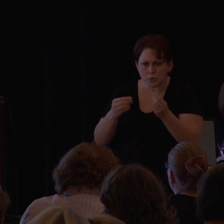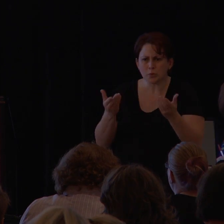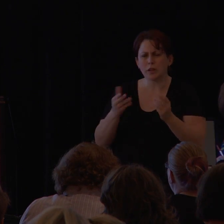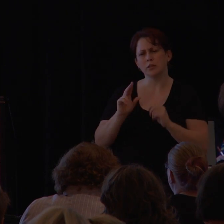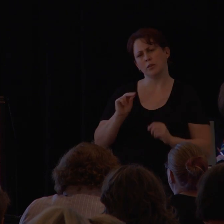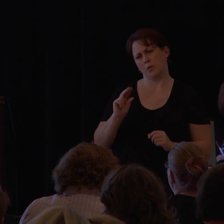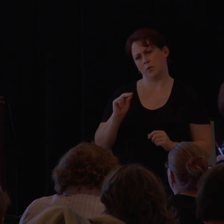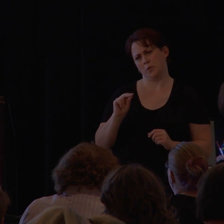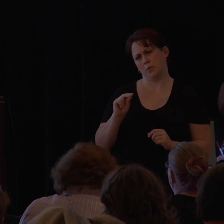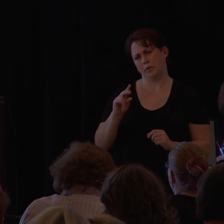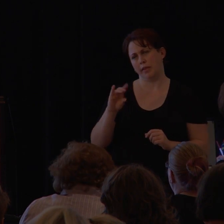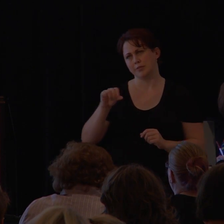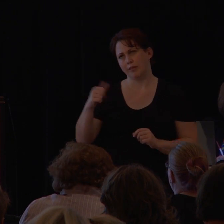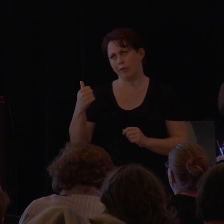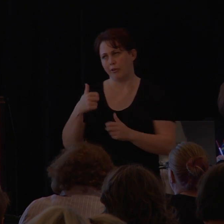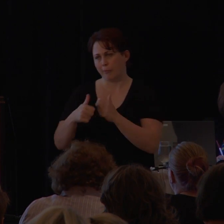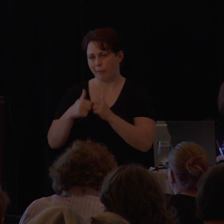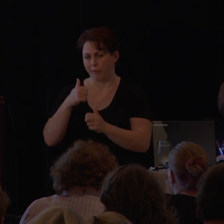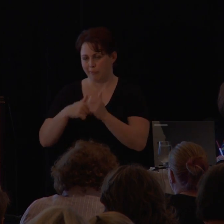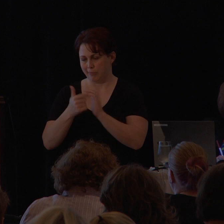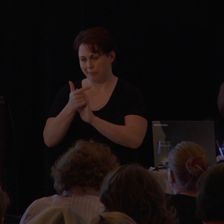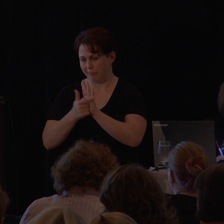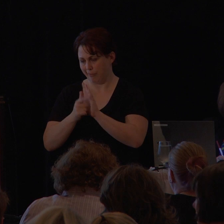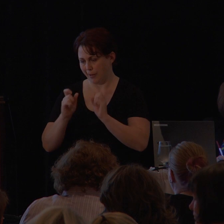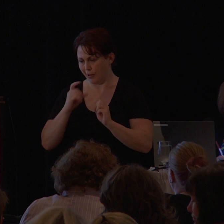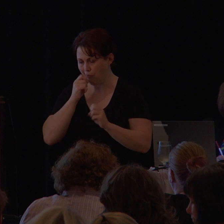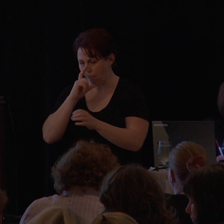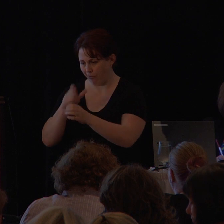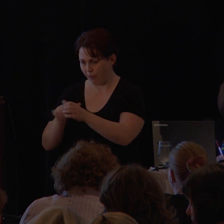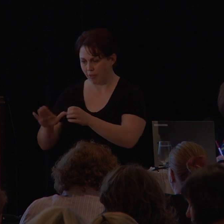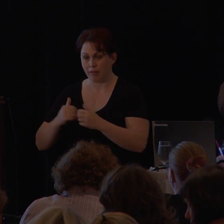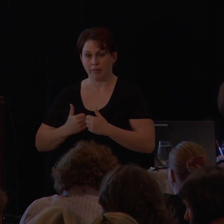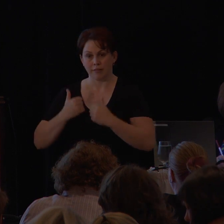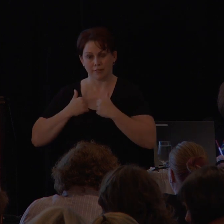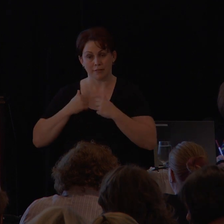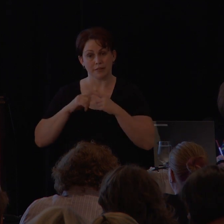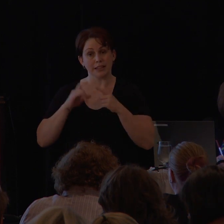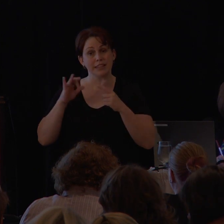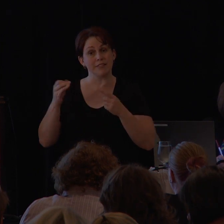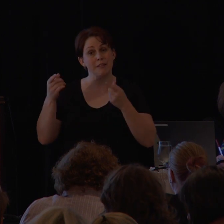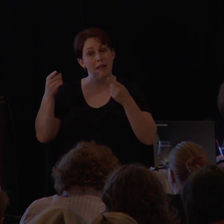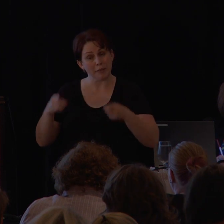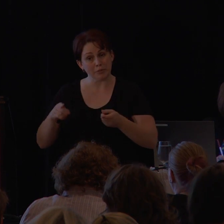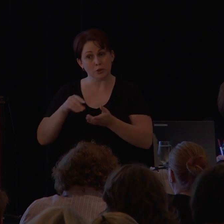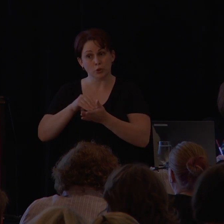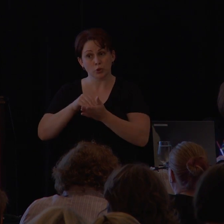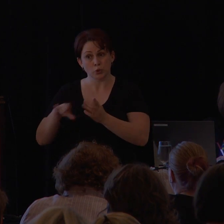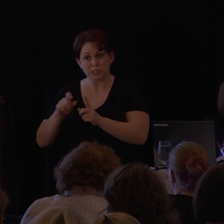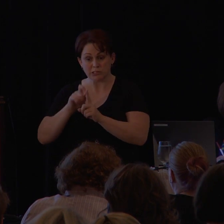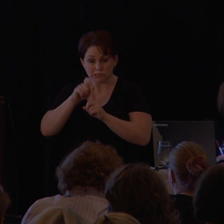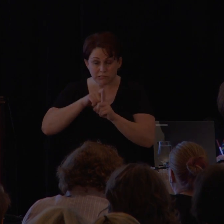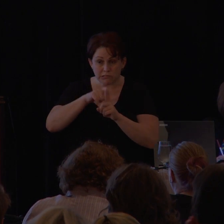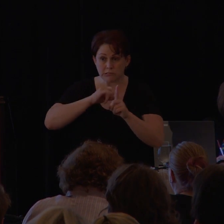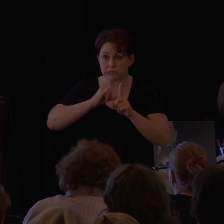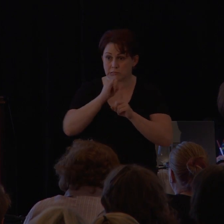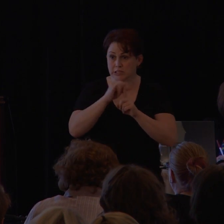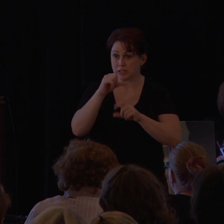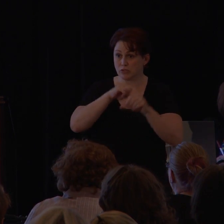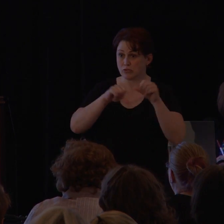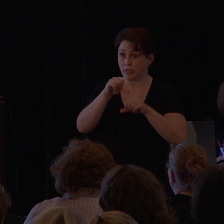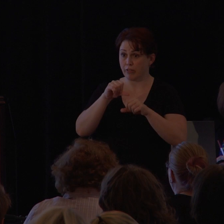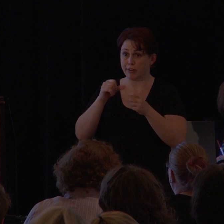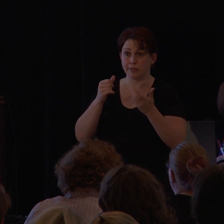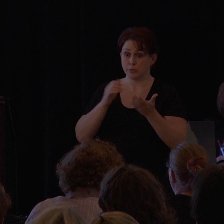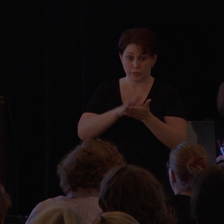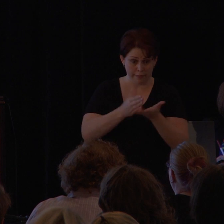which would raise other legal issues, I think. But it does mean that if there's a detrimental impact on the school climate, that's